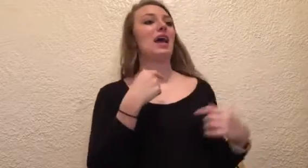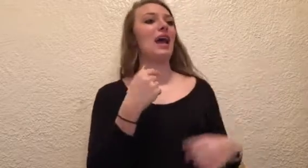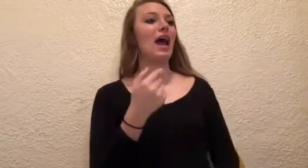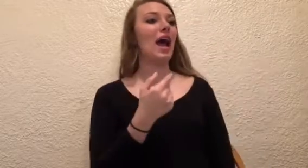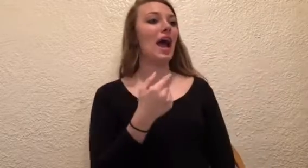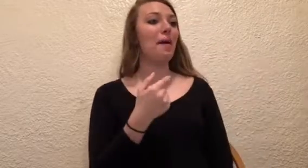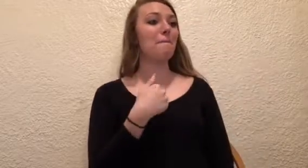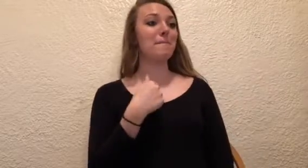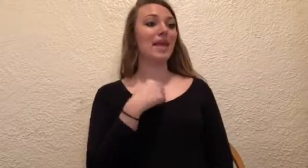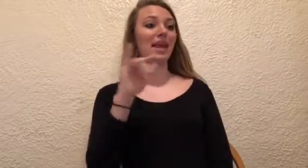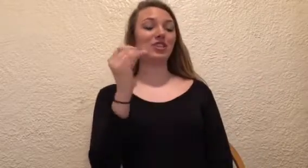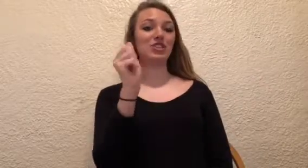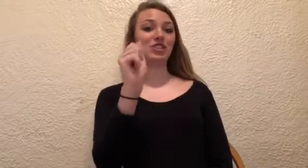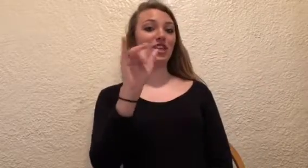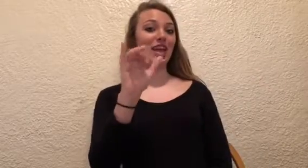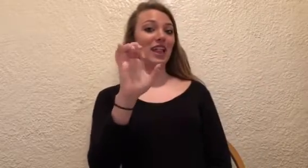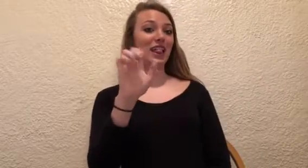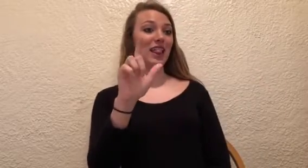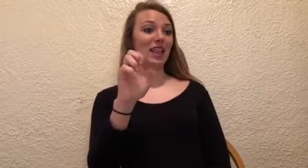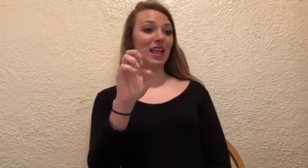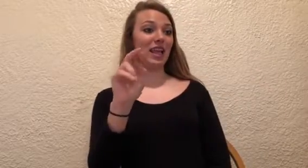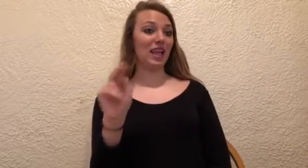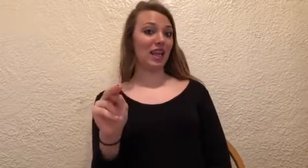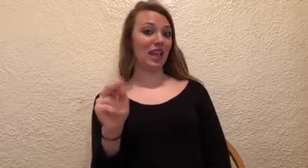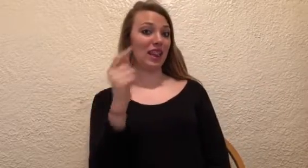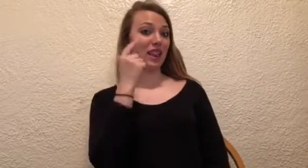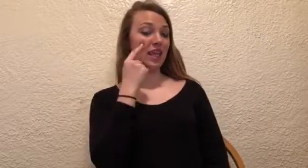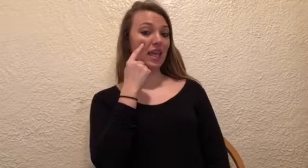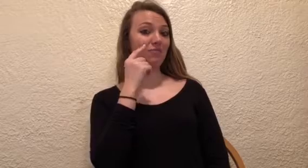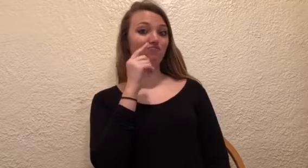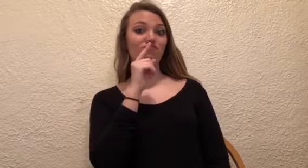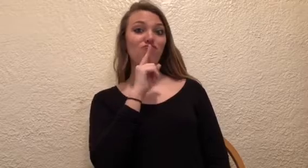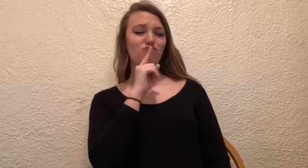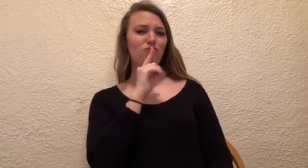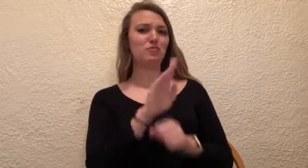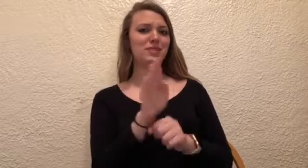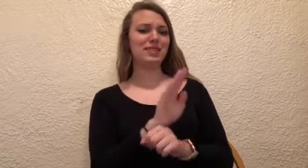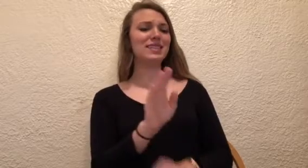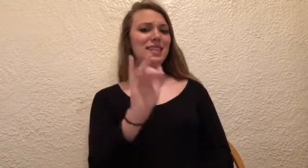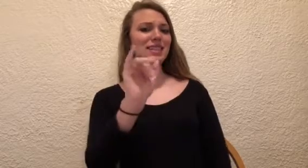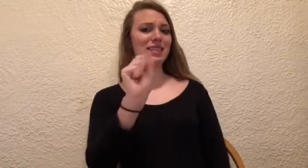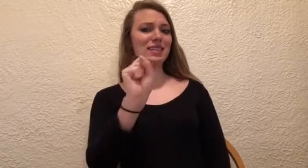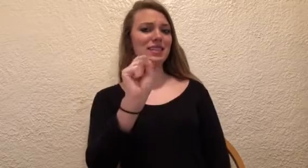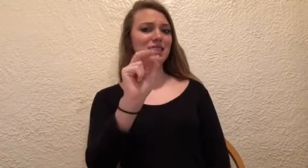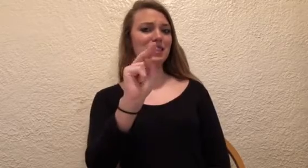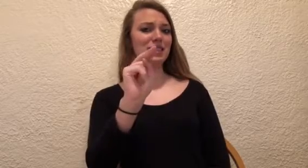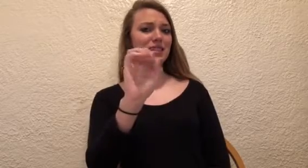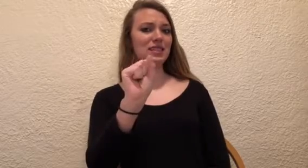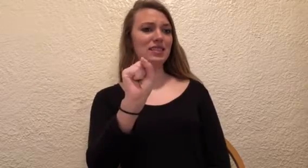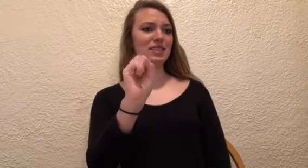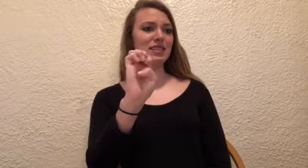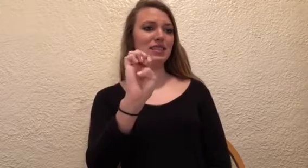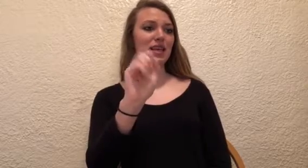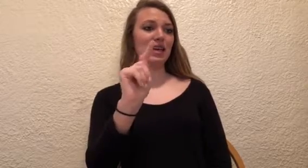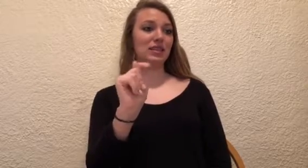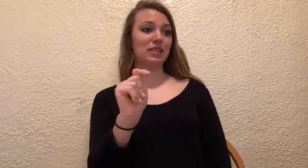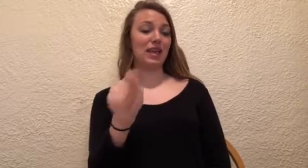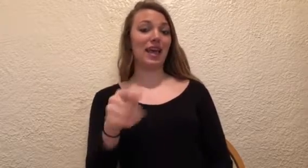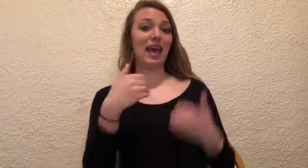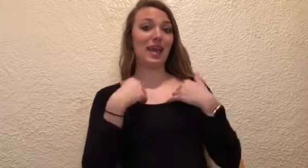an insect because it has 6 legs. They need, like, somewhere to live, like, in grass, and also